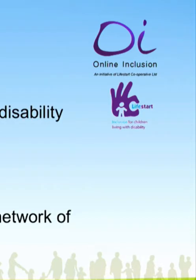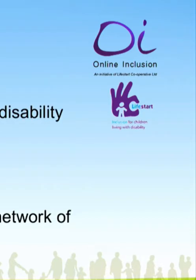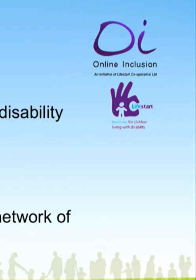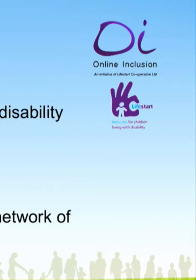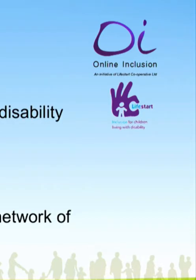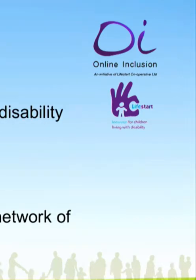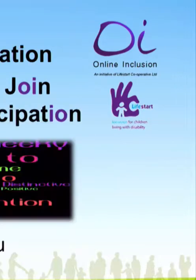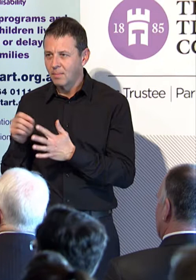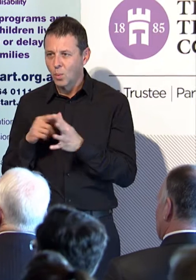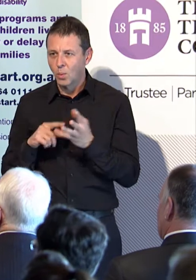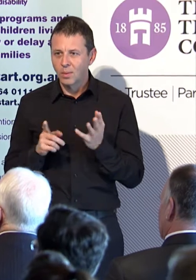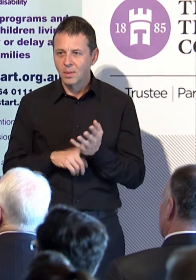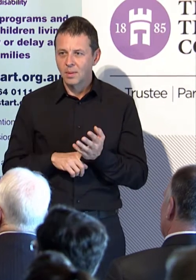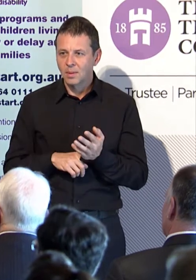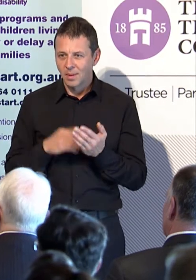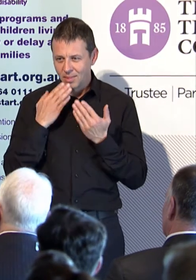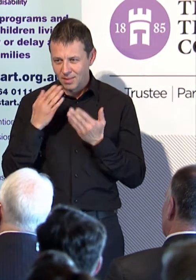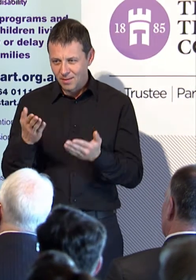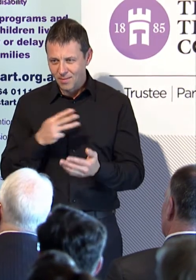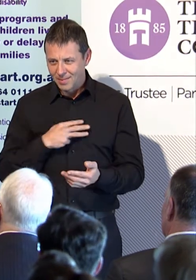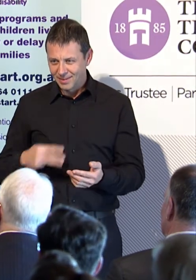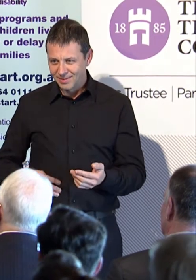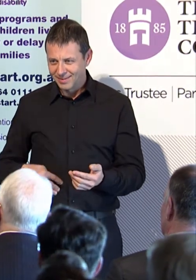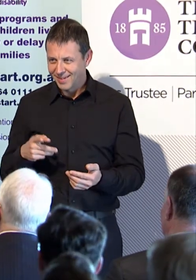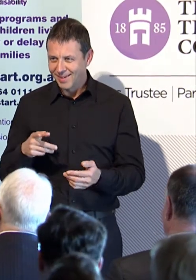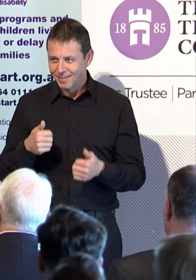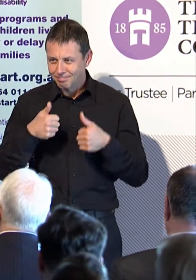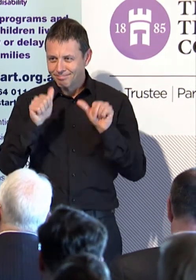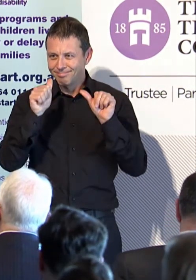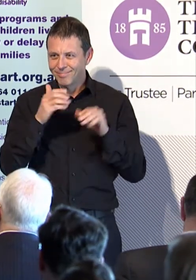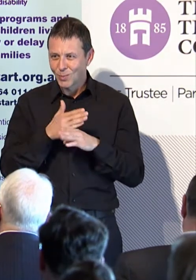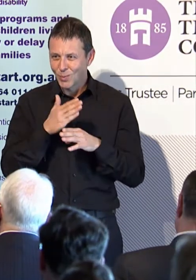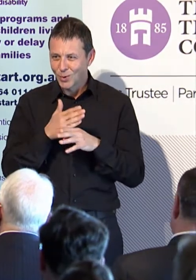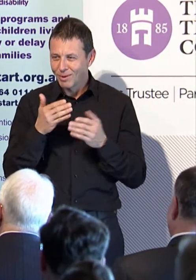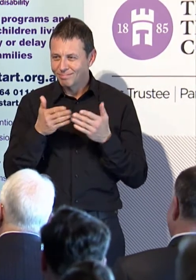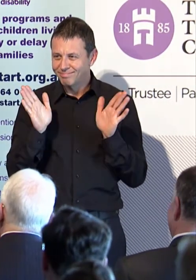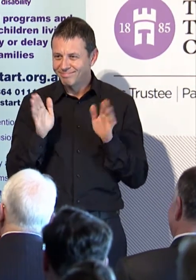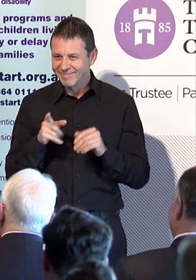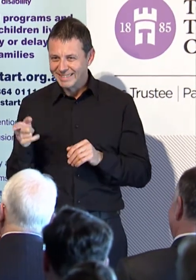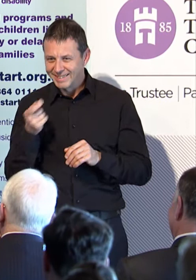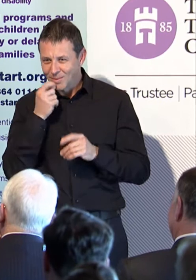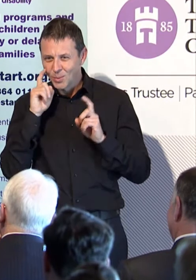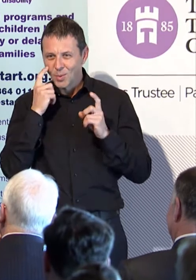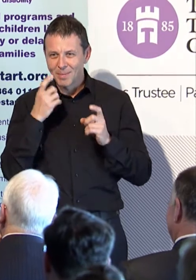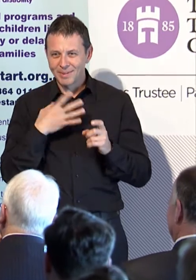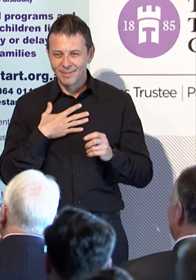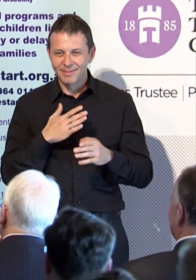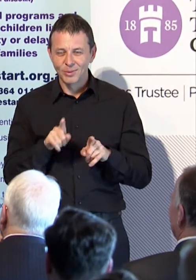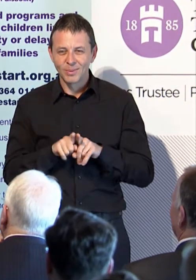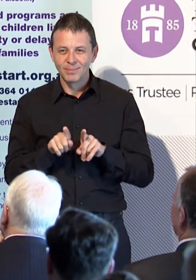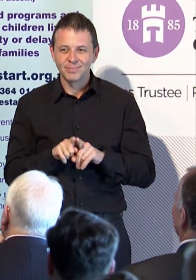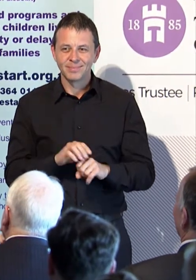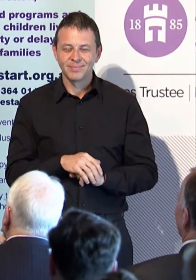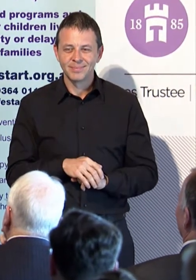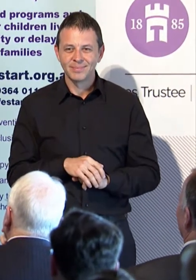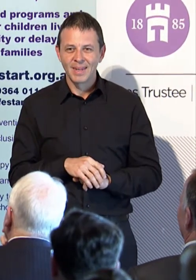Thank you, Paul. Thank you, Minister. It worked. Your launch. I was very worried too, don't worry. I